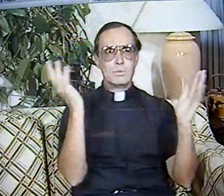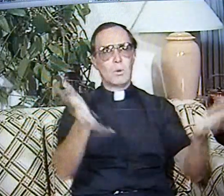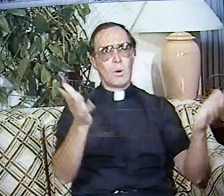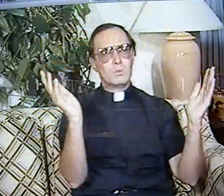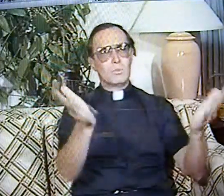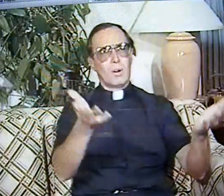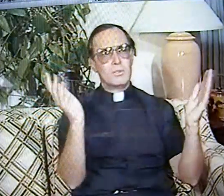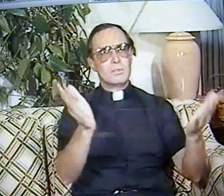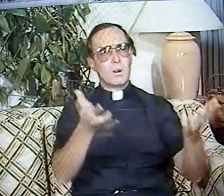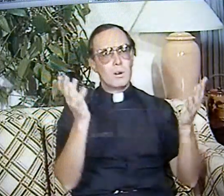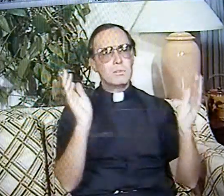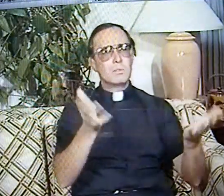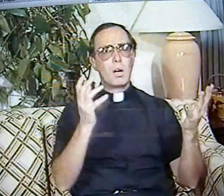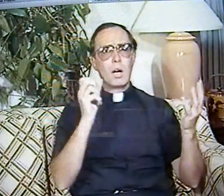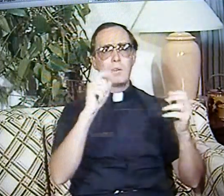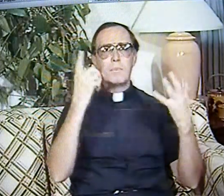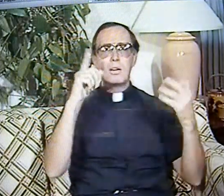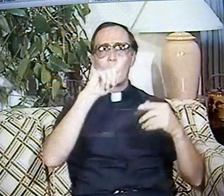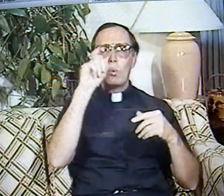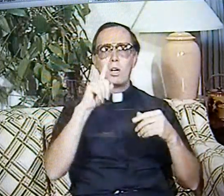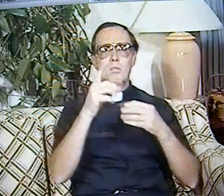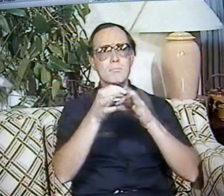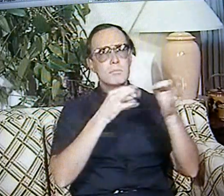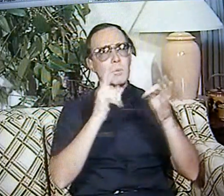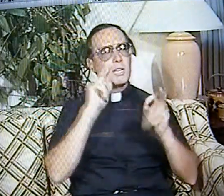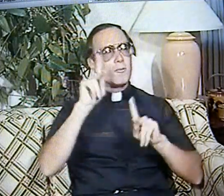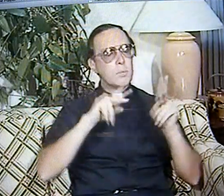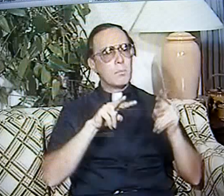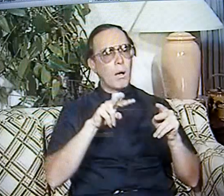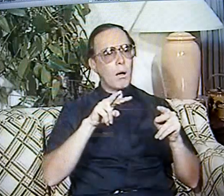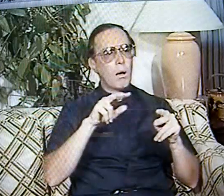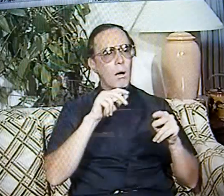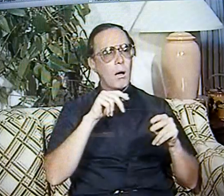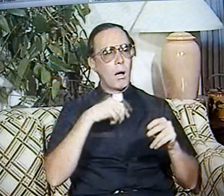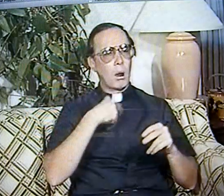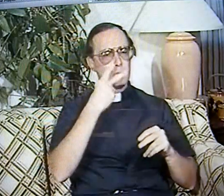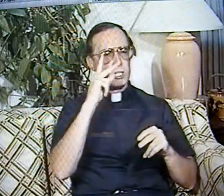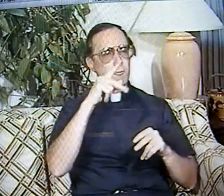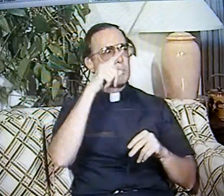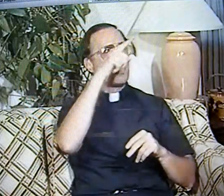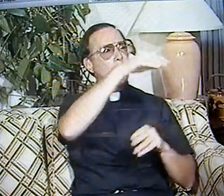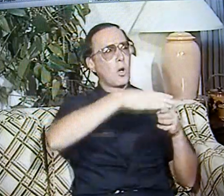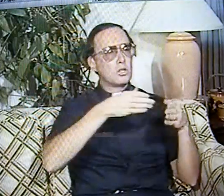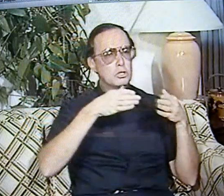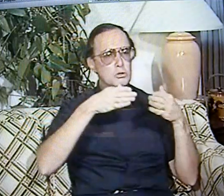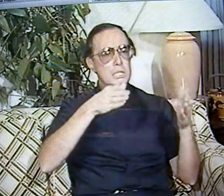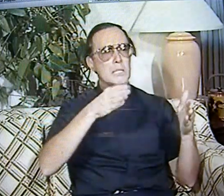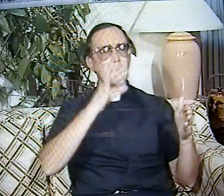So we discussed this for a long time. We just continued chatting. We asked each other questions.